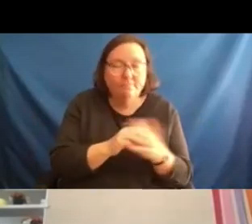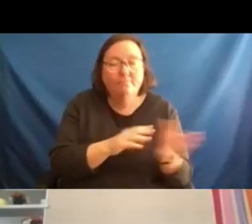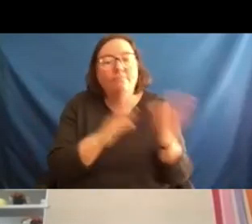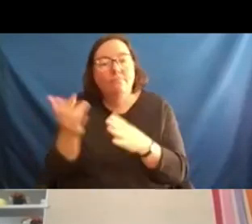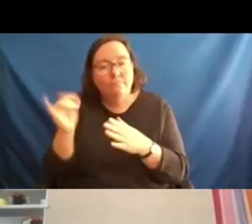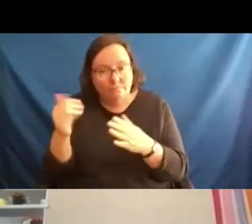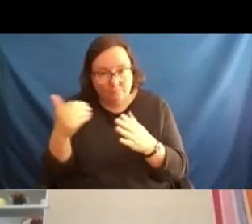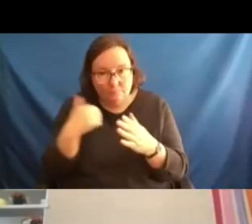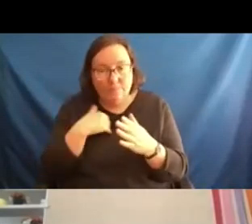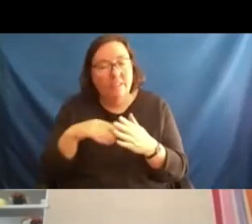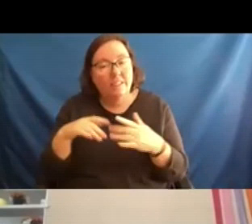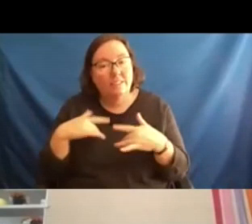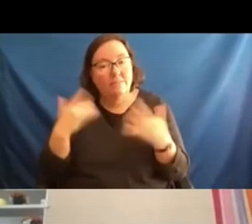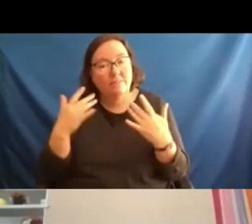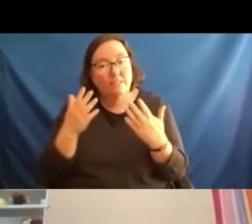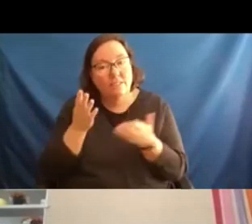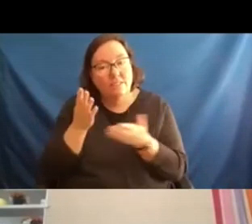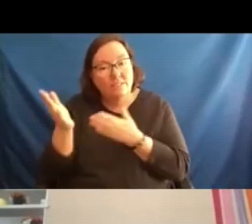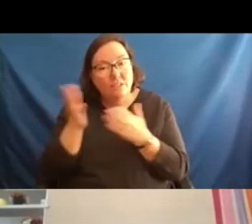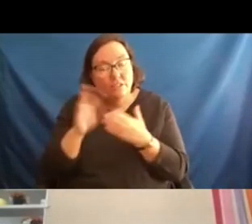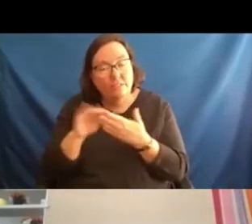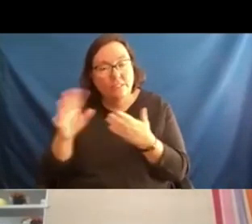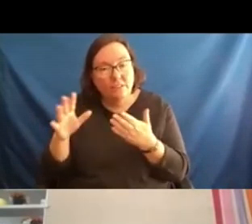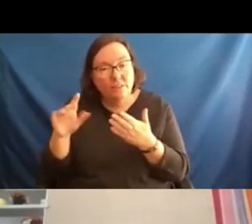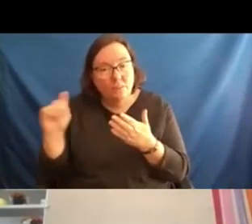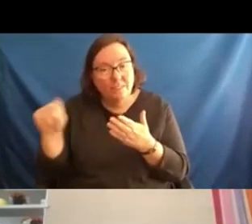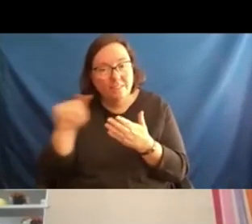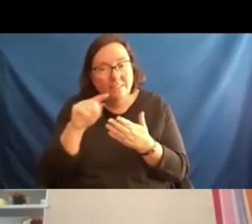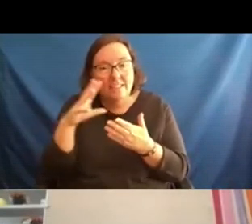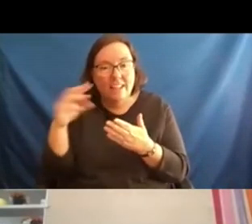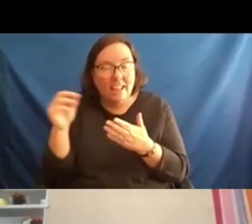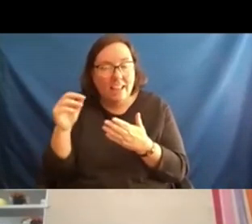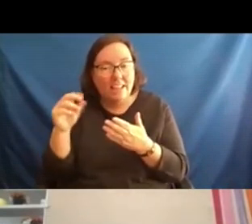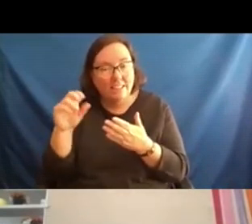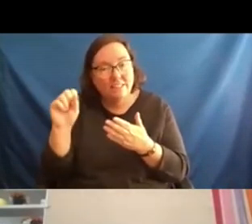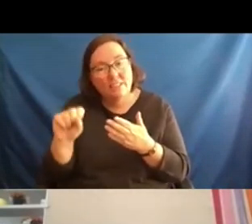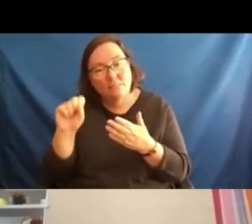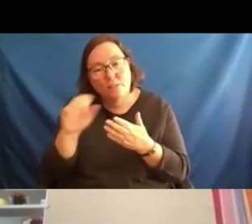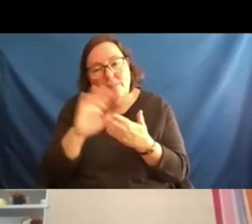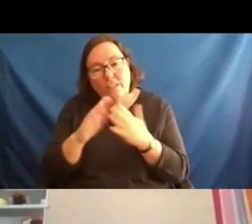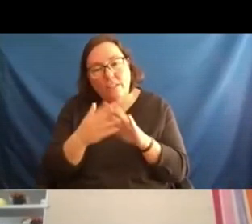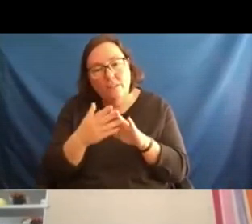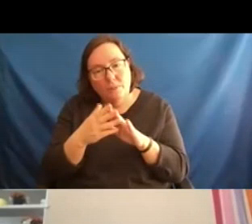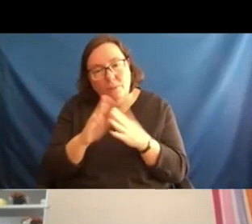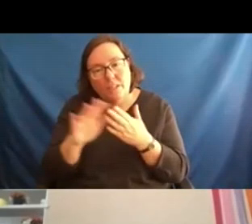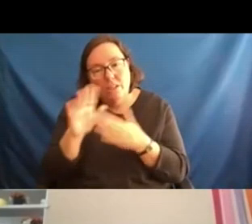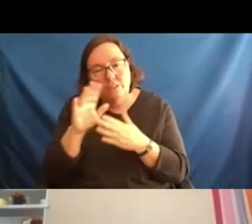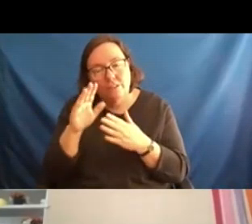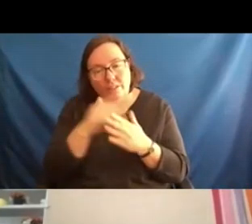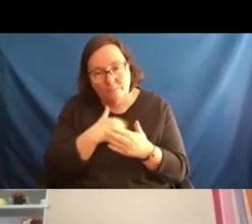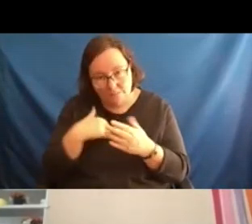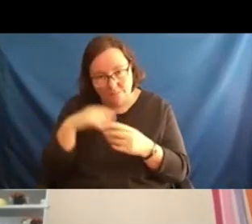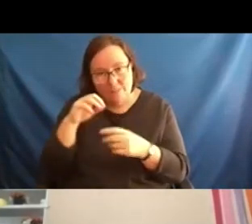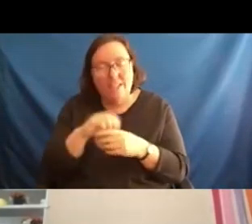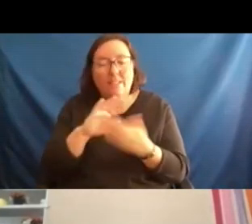had the pleasure of serving students and Springfield community members at the Community Involvement